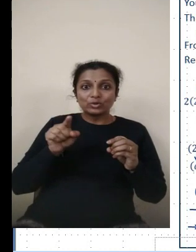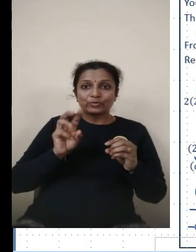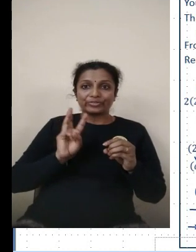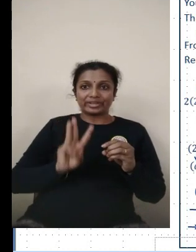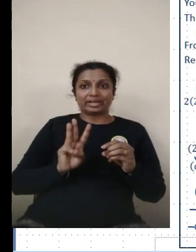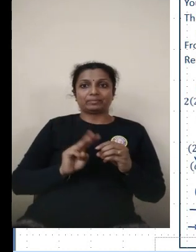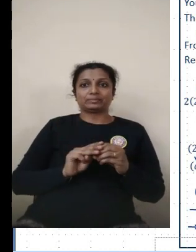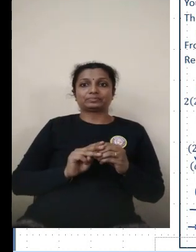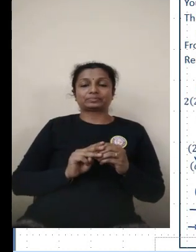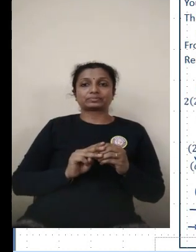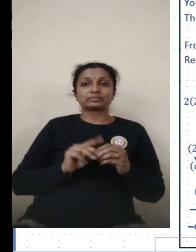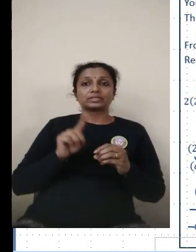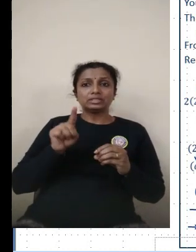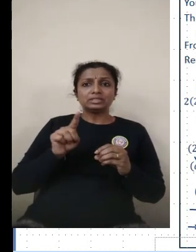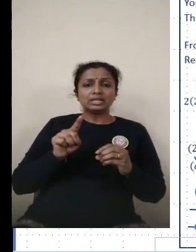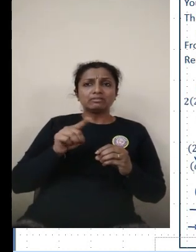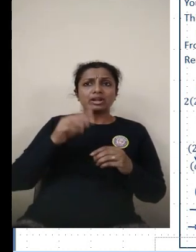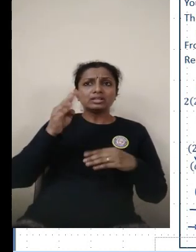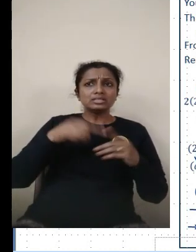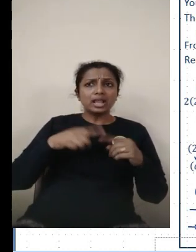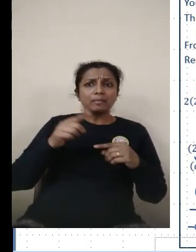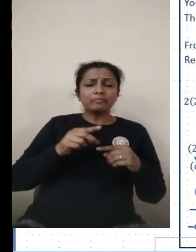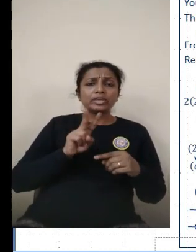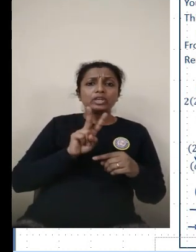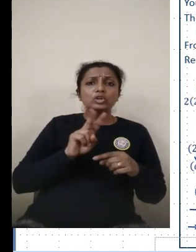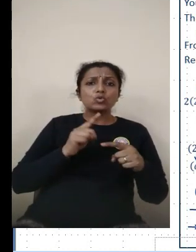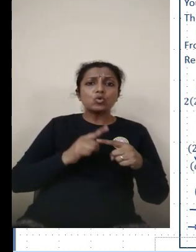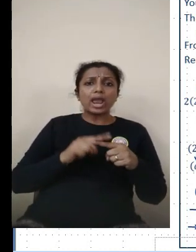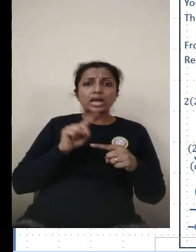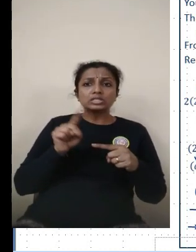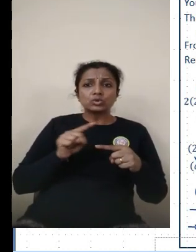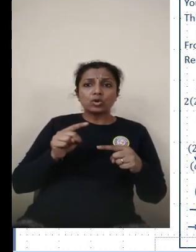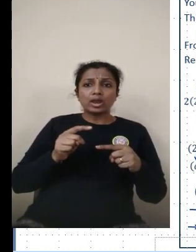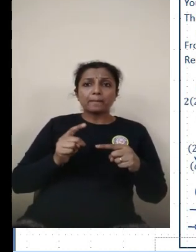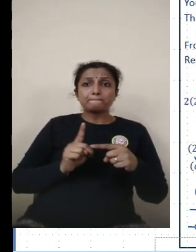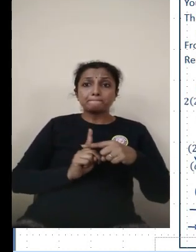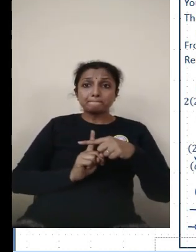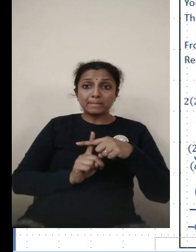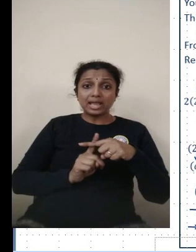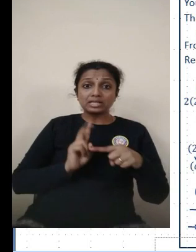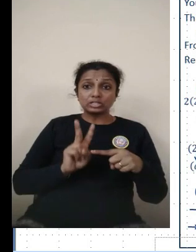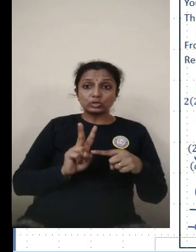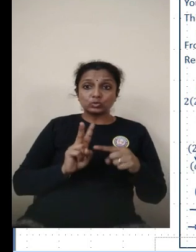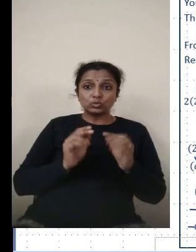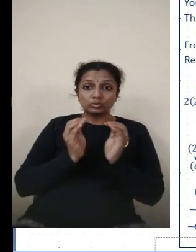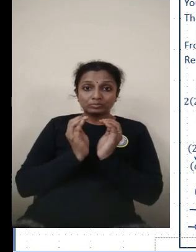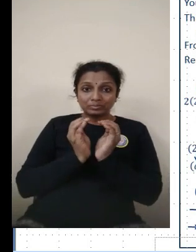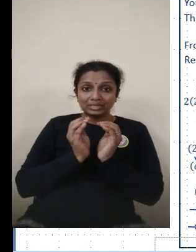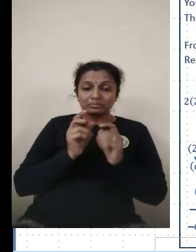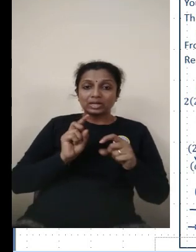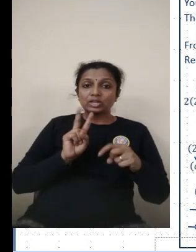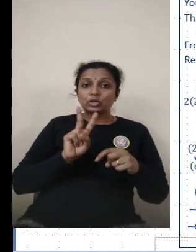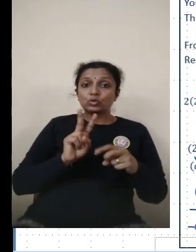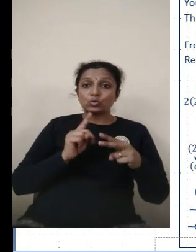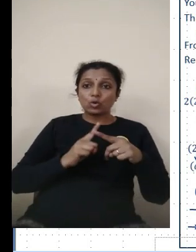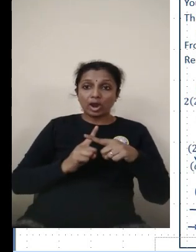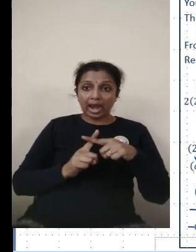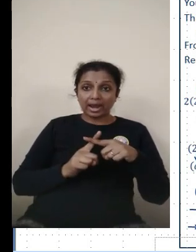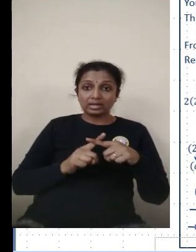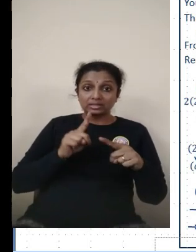plus 2ab plus b squared. Okay, that is a squared plus 2ab plus b squared